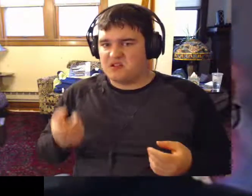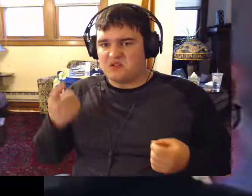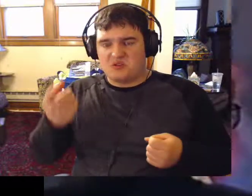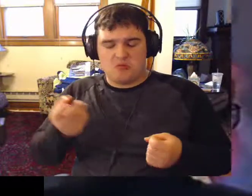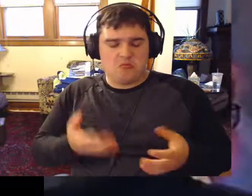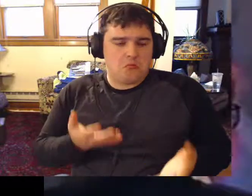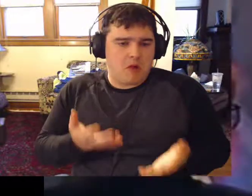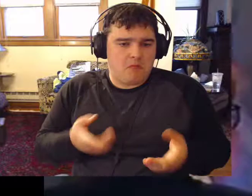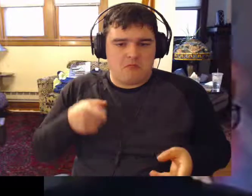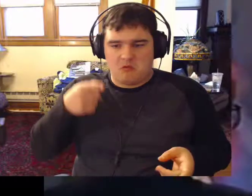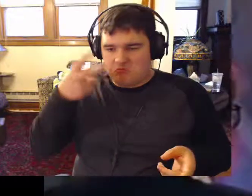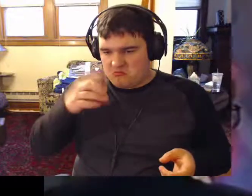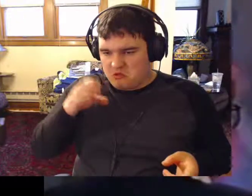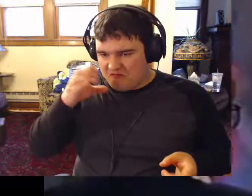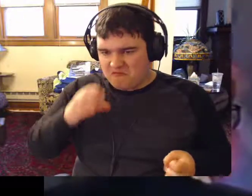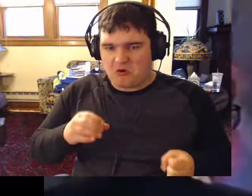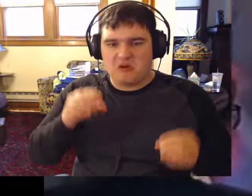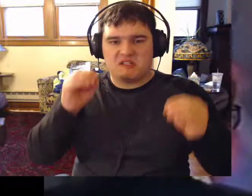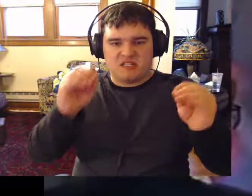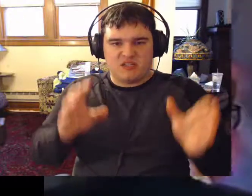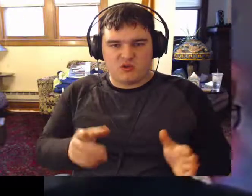teacher?